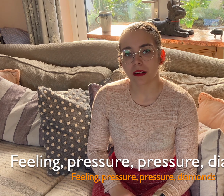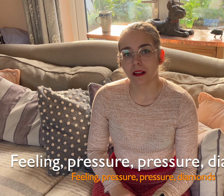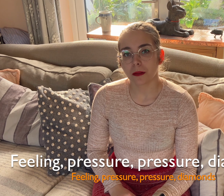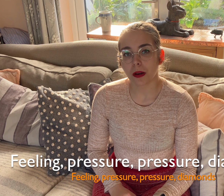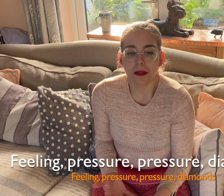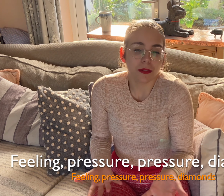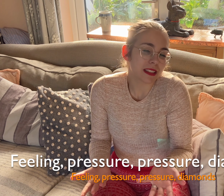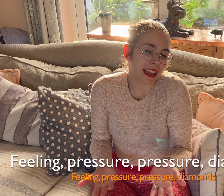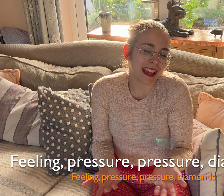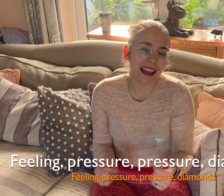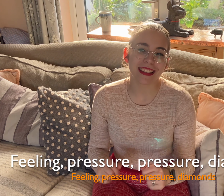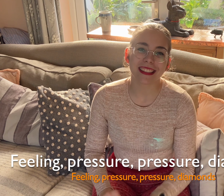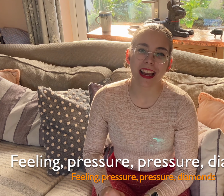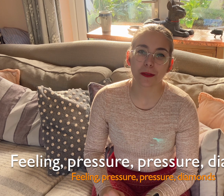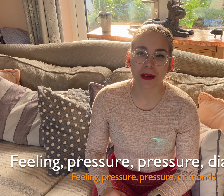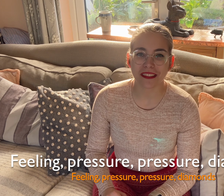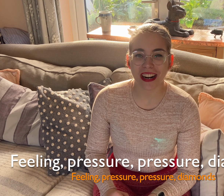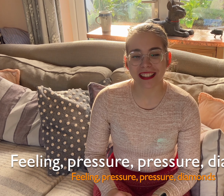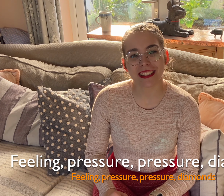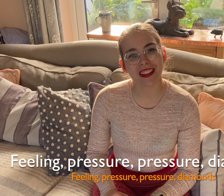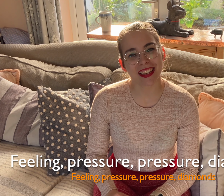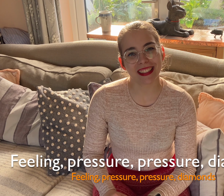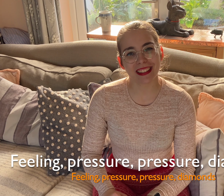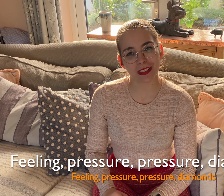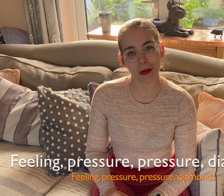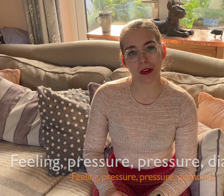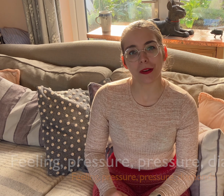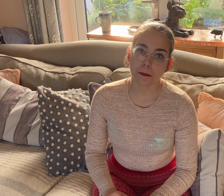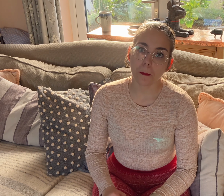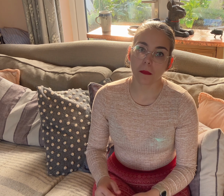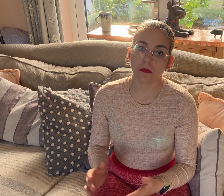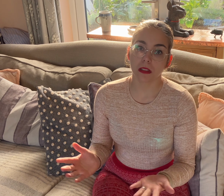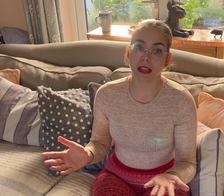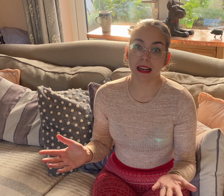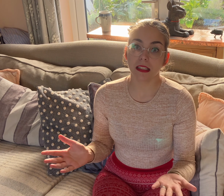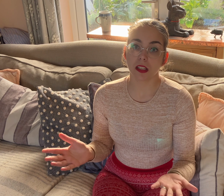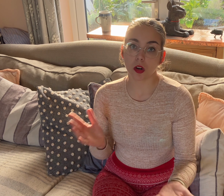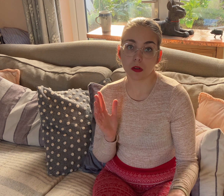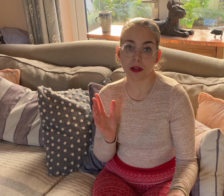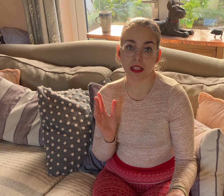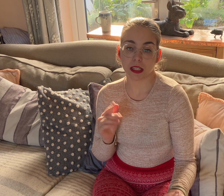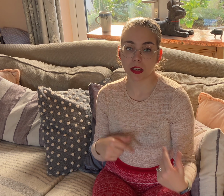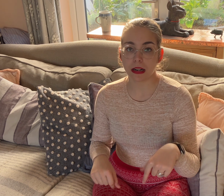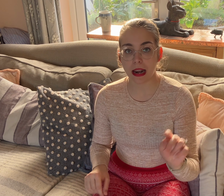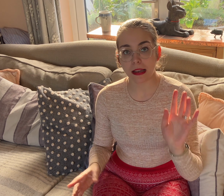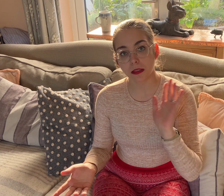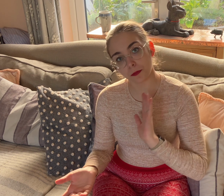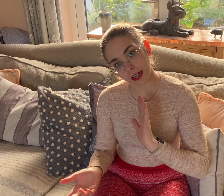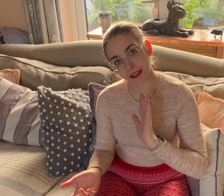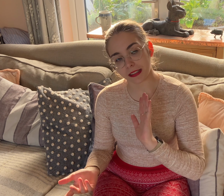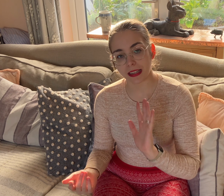But you'll see and decide when you're actually doing it to the song. That is the chorus, so let's practice it.